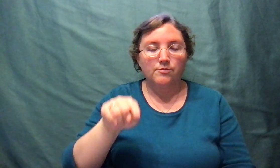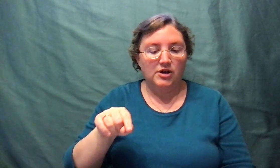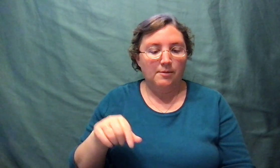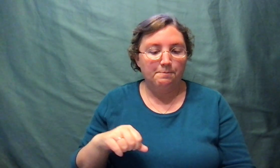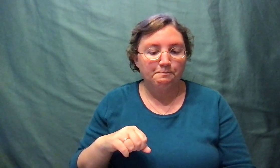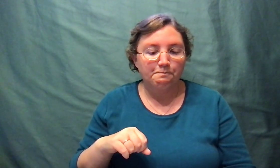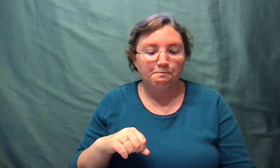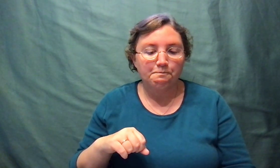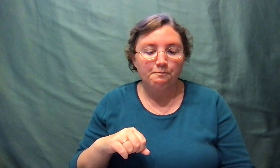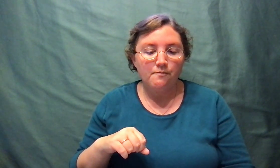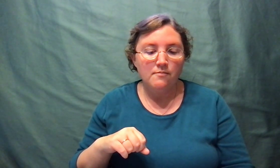shape.